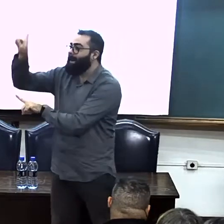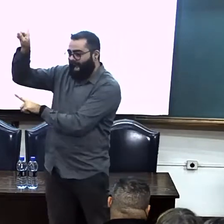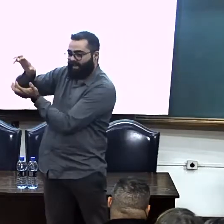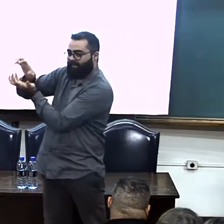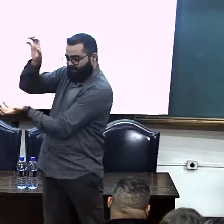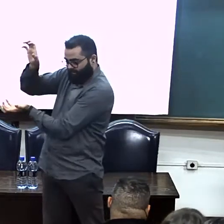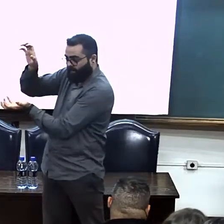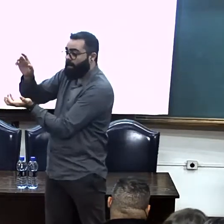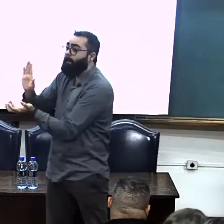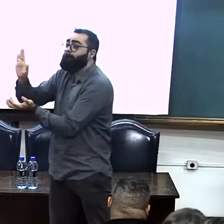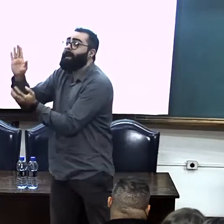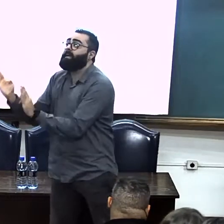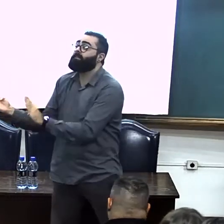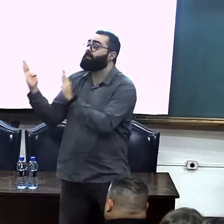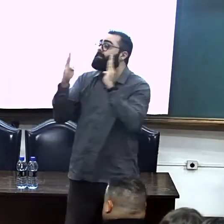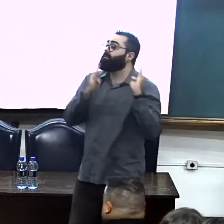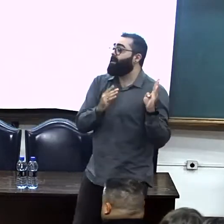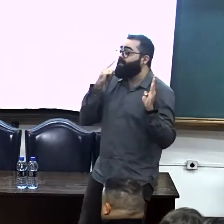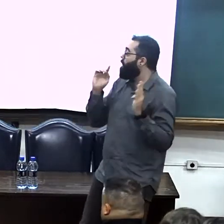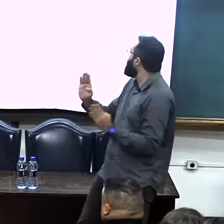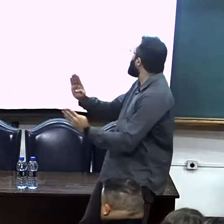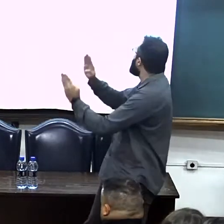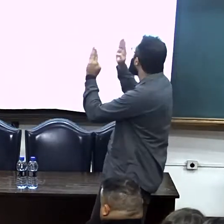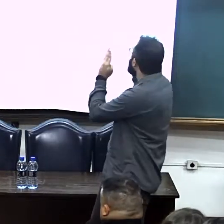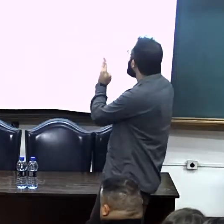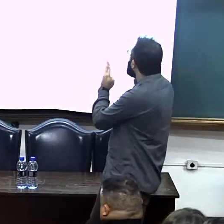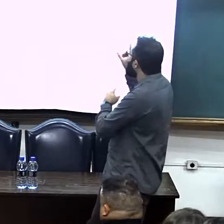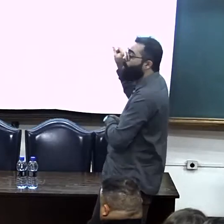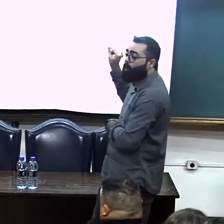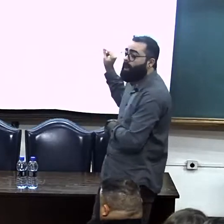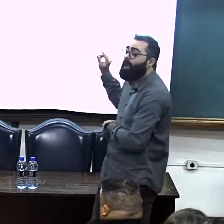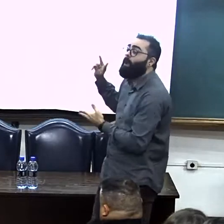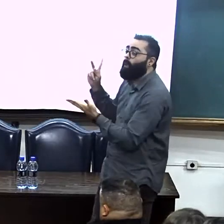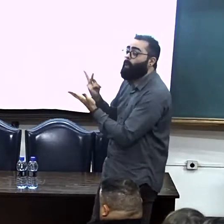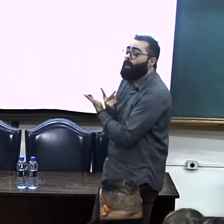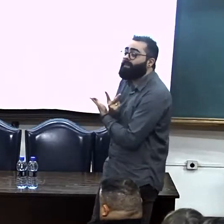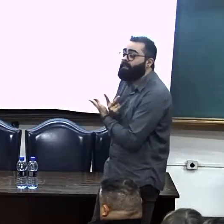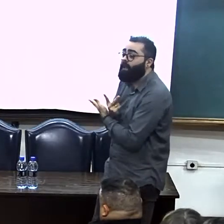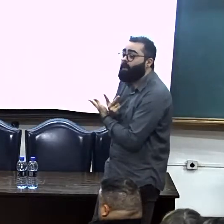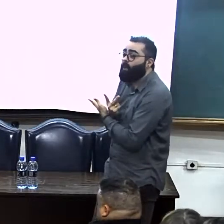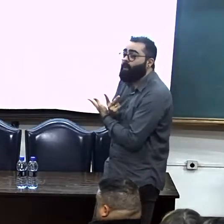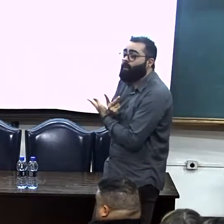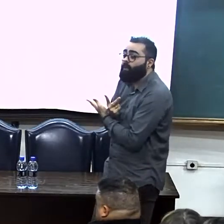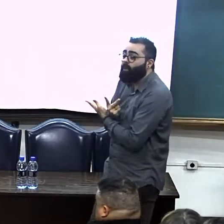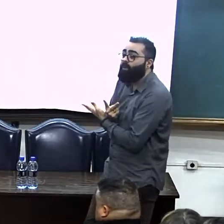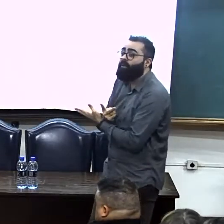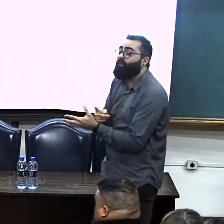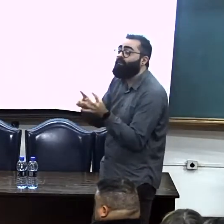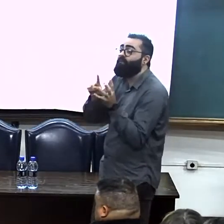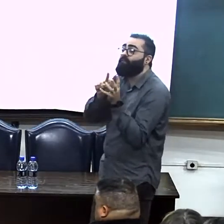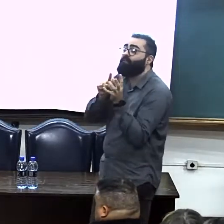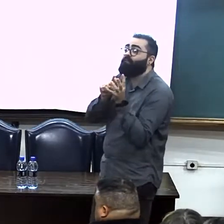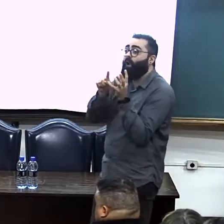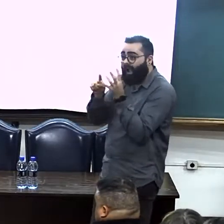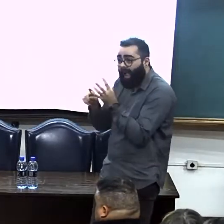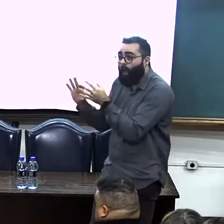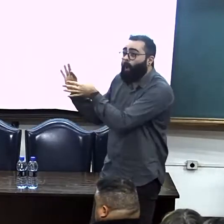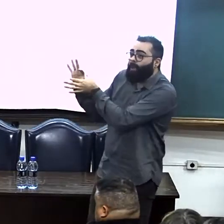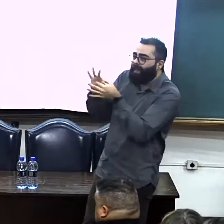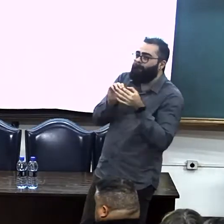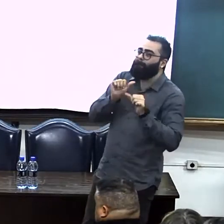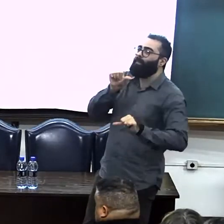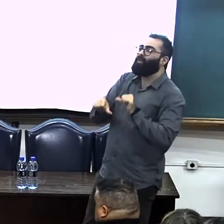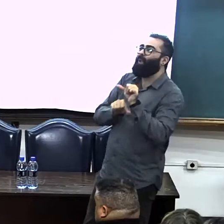other side, you can see that Pat and Kip met Pat, Pat met Kip, they have the same